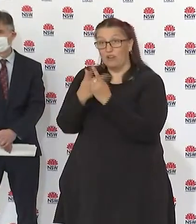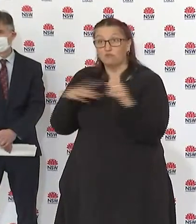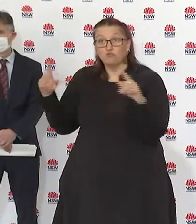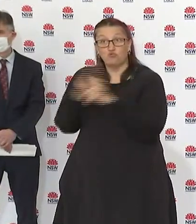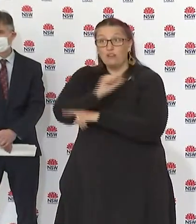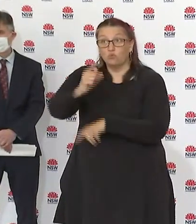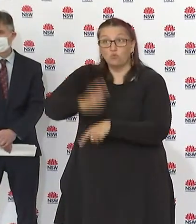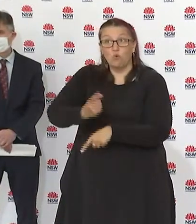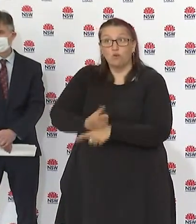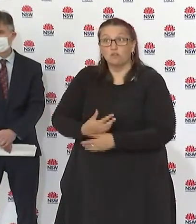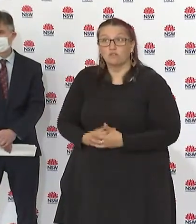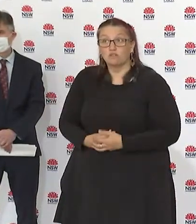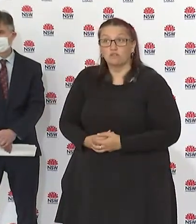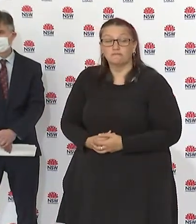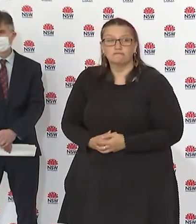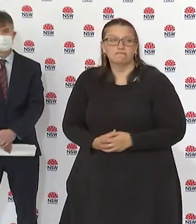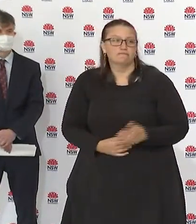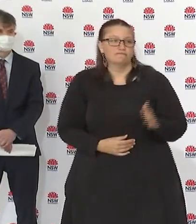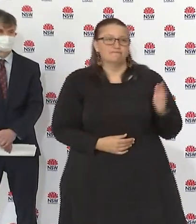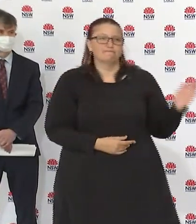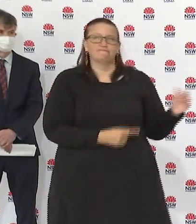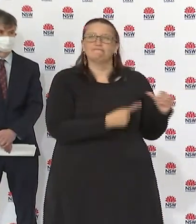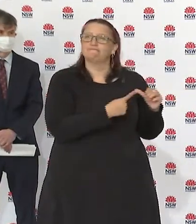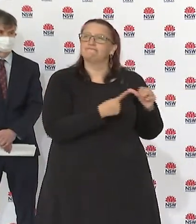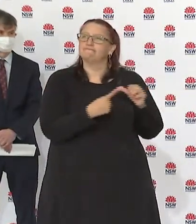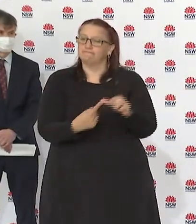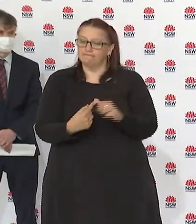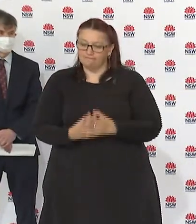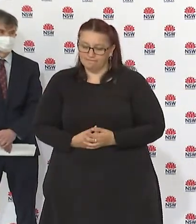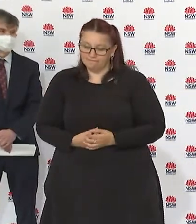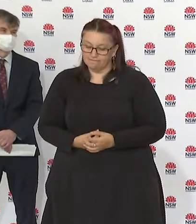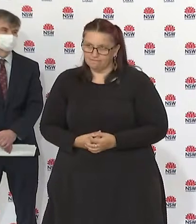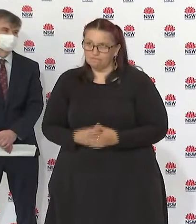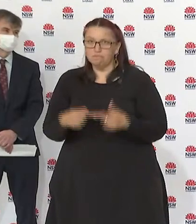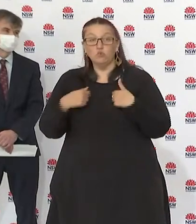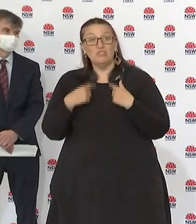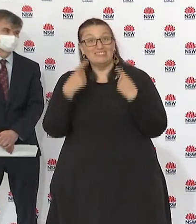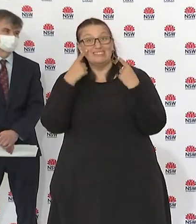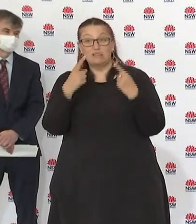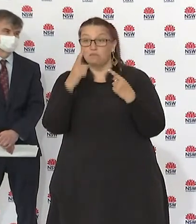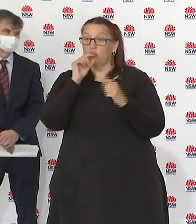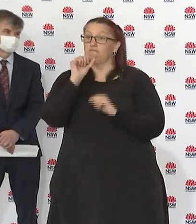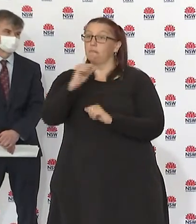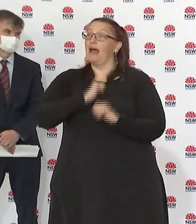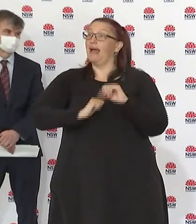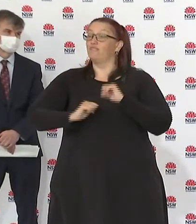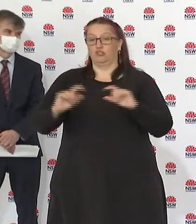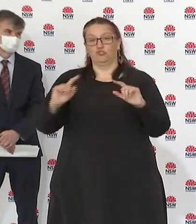mean, we are starting to see some positive changes in behaviour